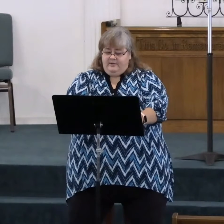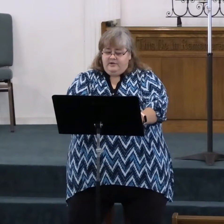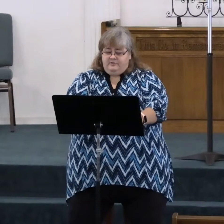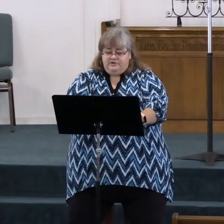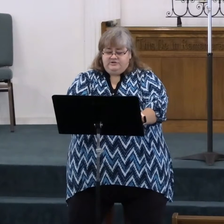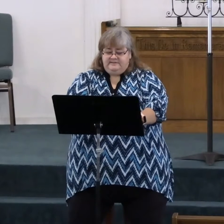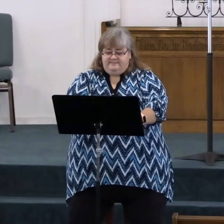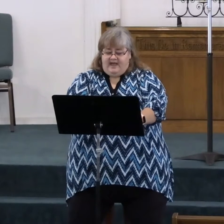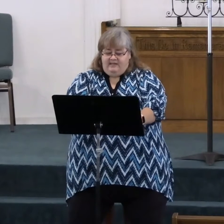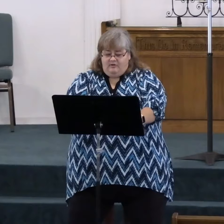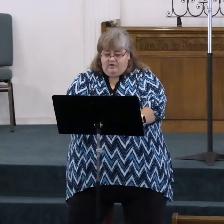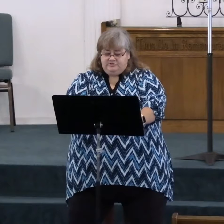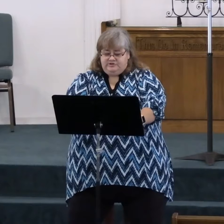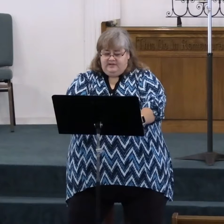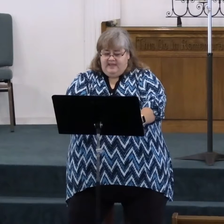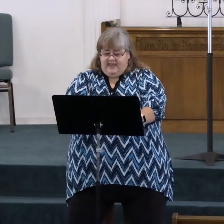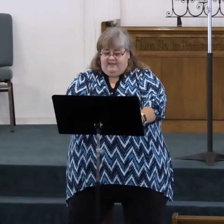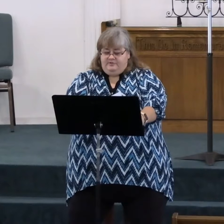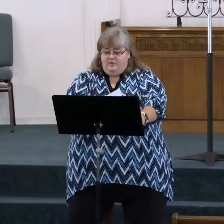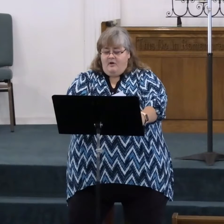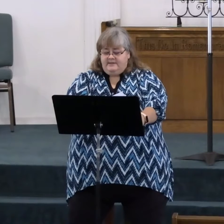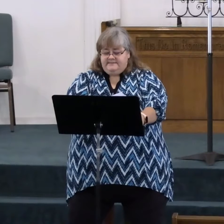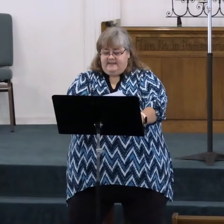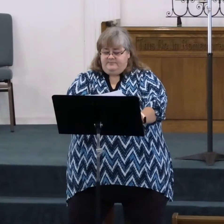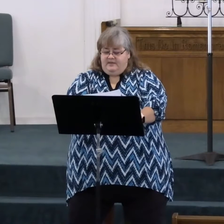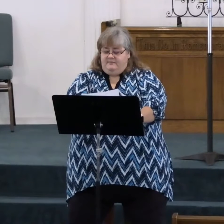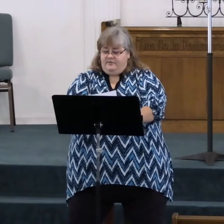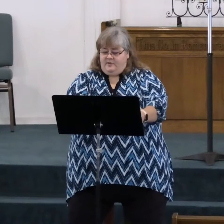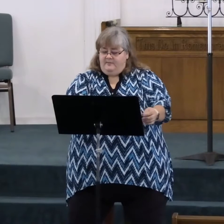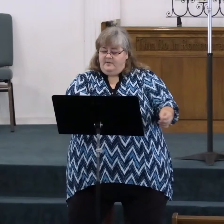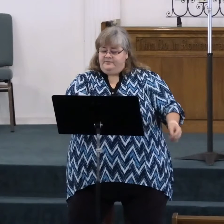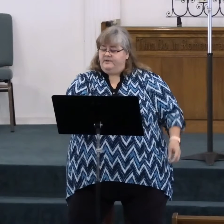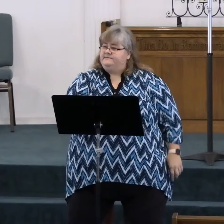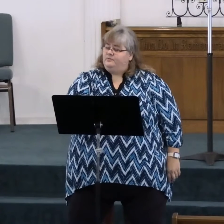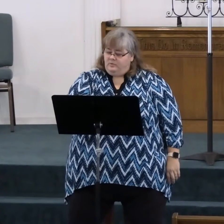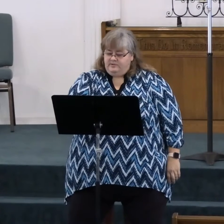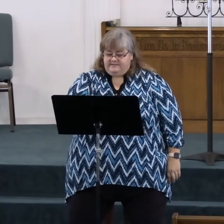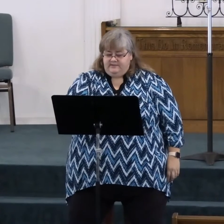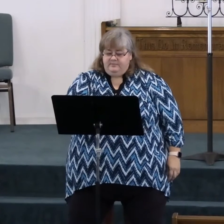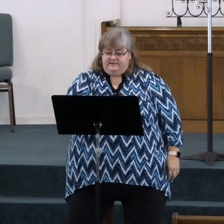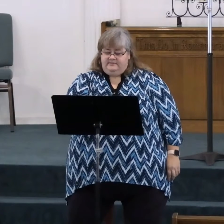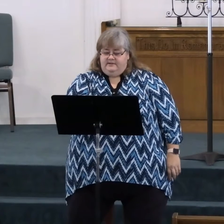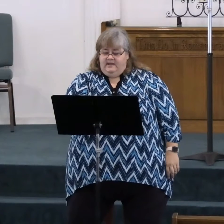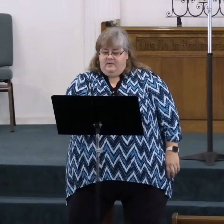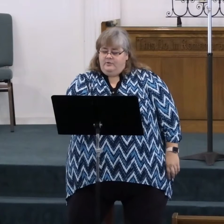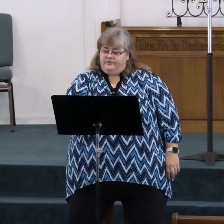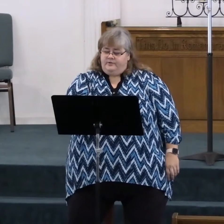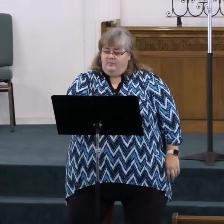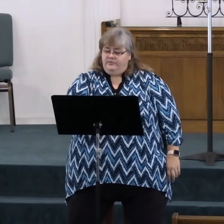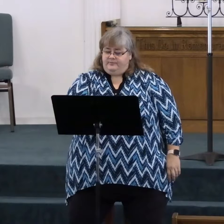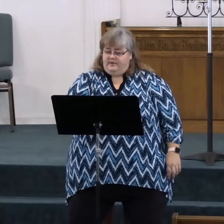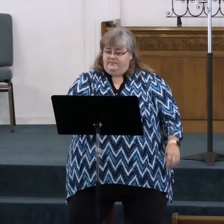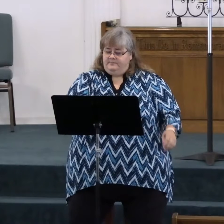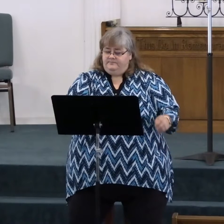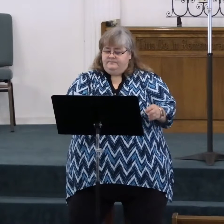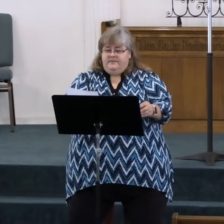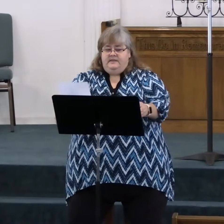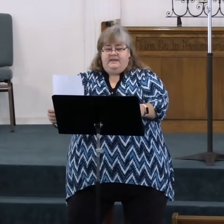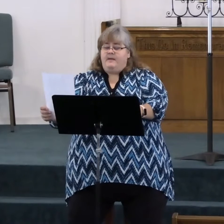American Christians, by large, have no concept of what the rest of the world is doing and what they're going through. And I